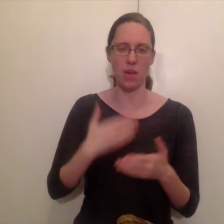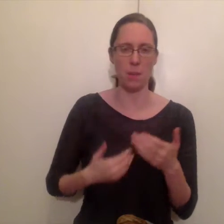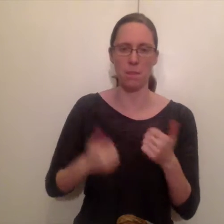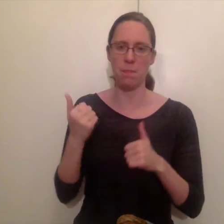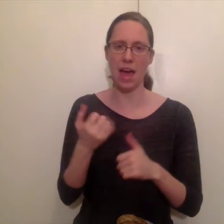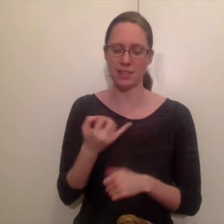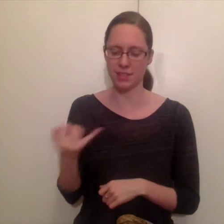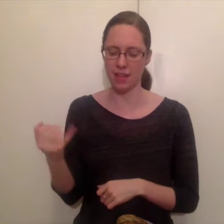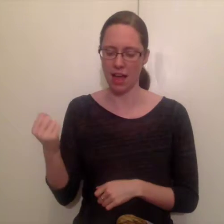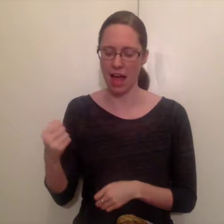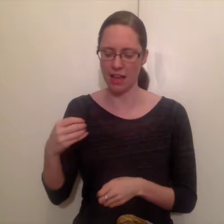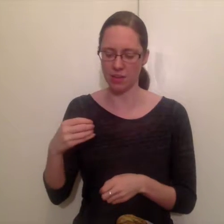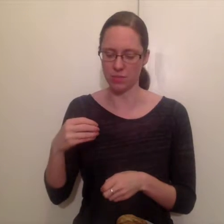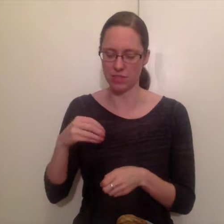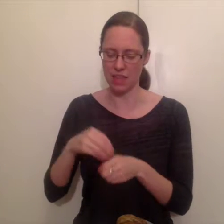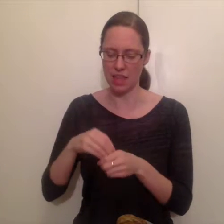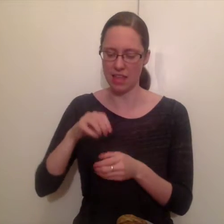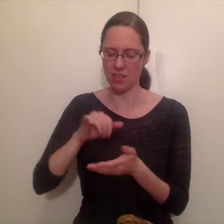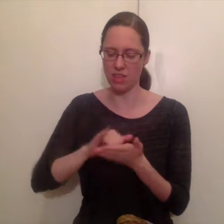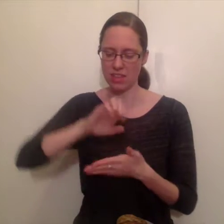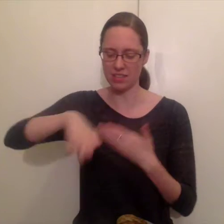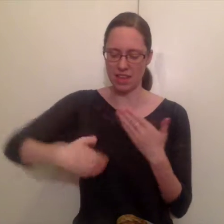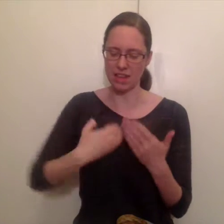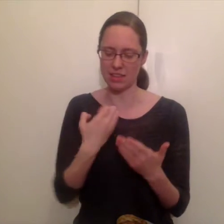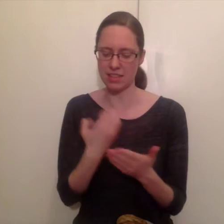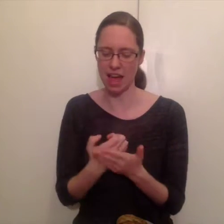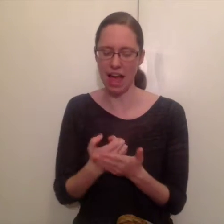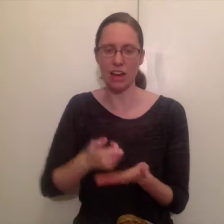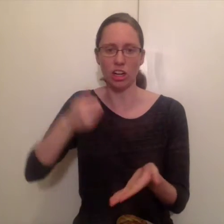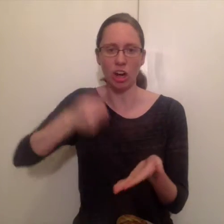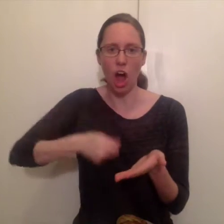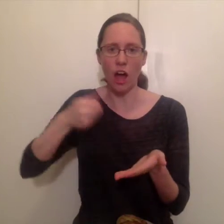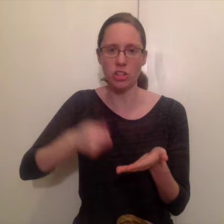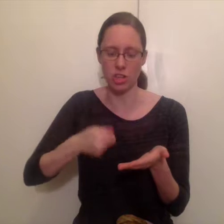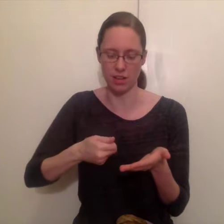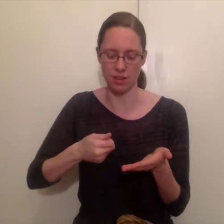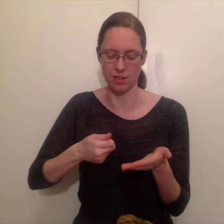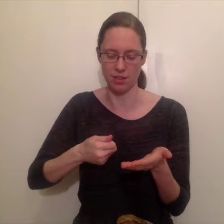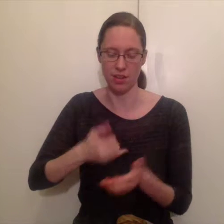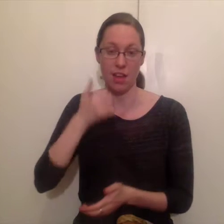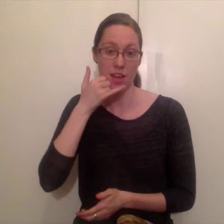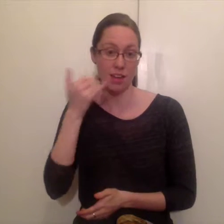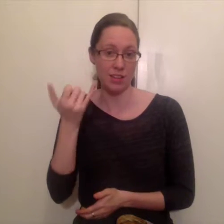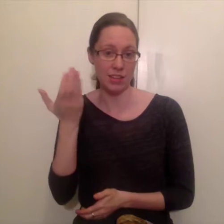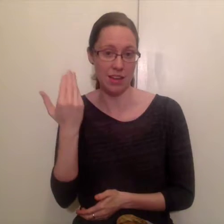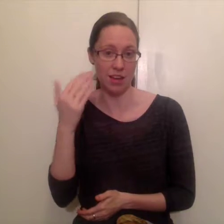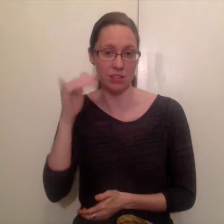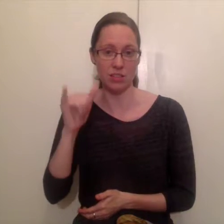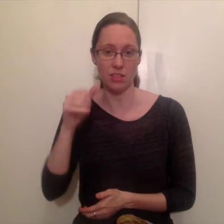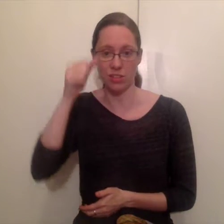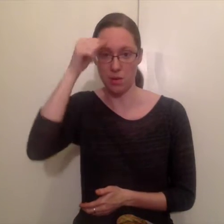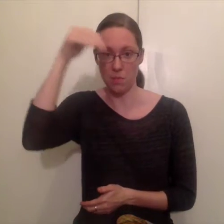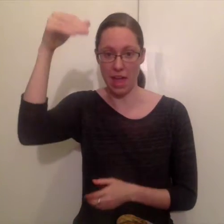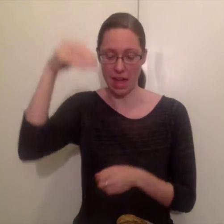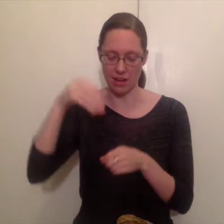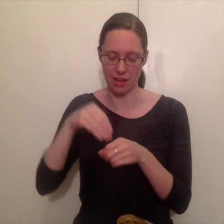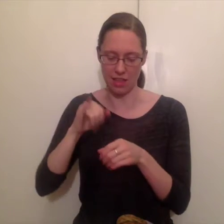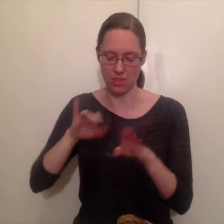the best items in this entire auction," yelled the man in the